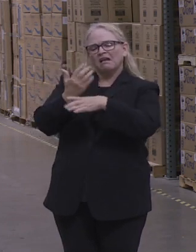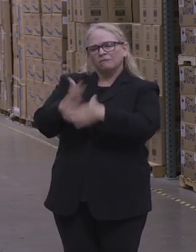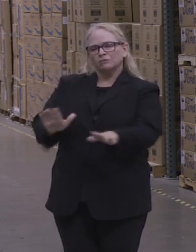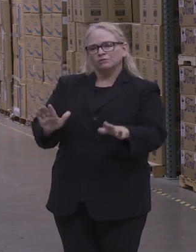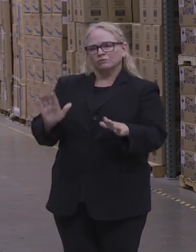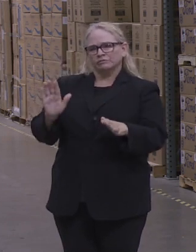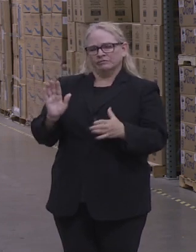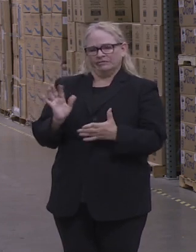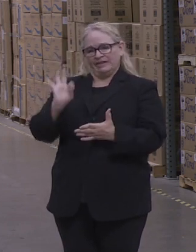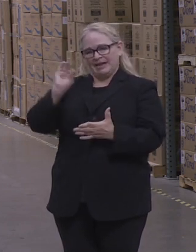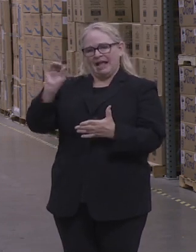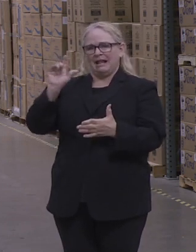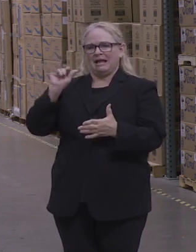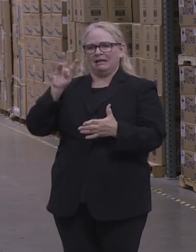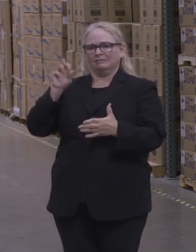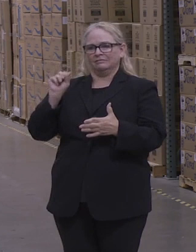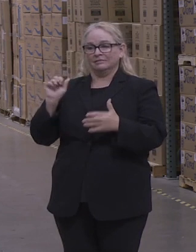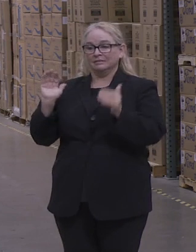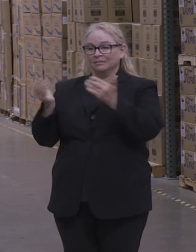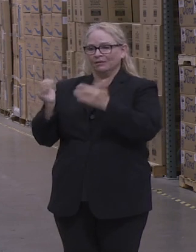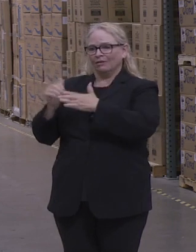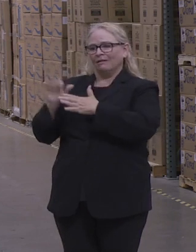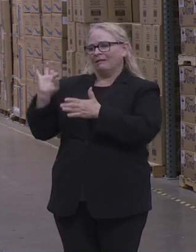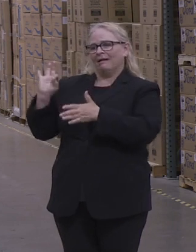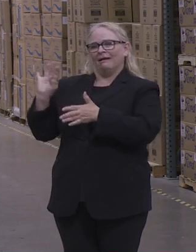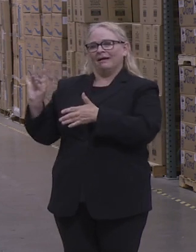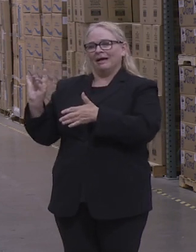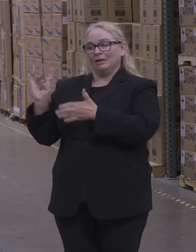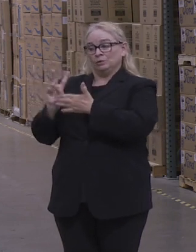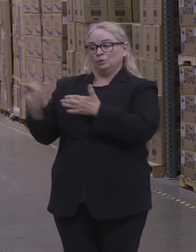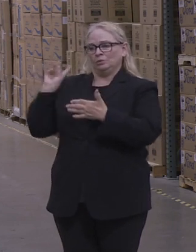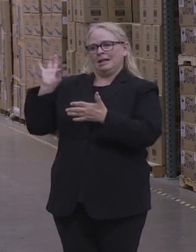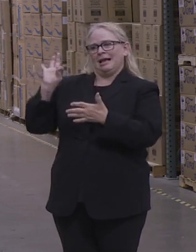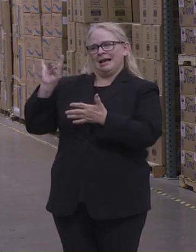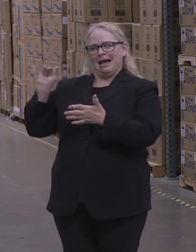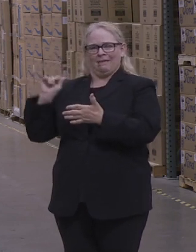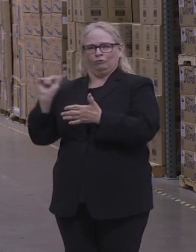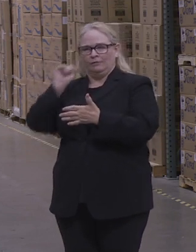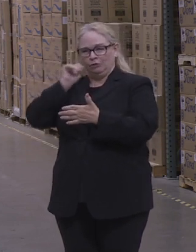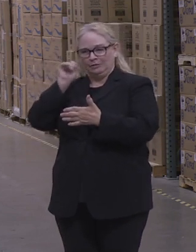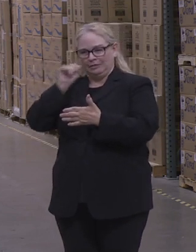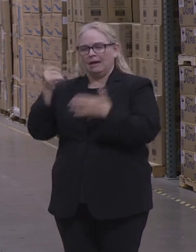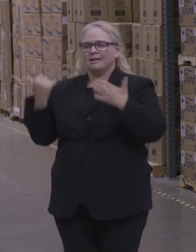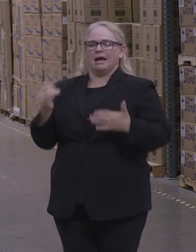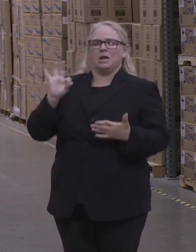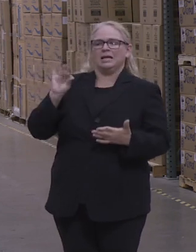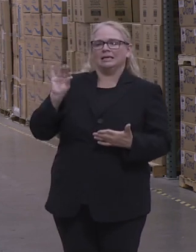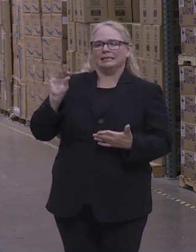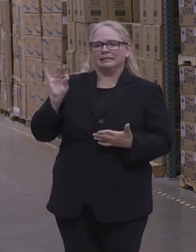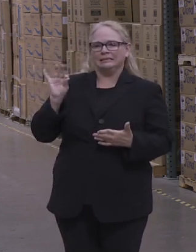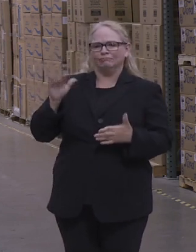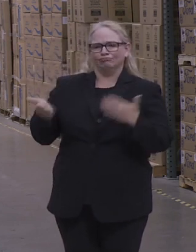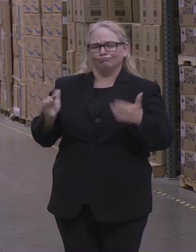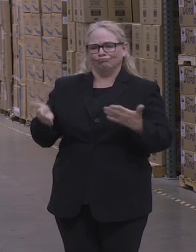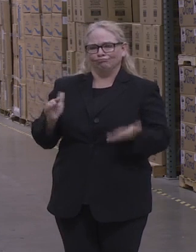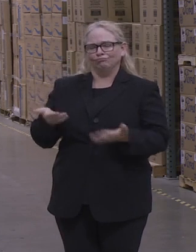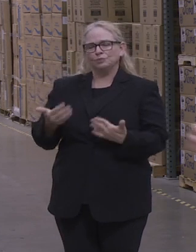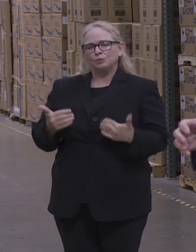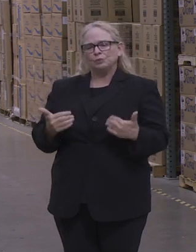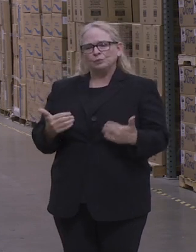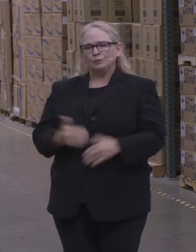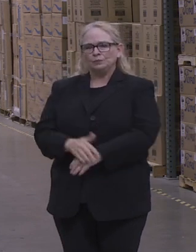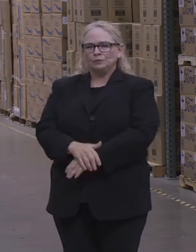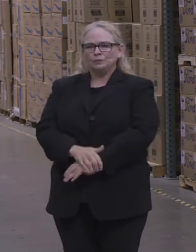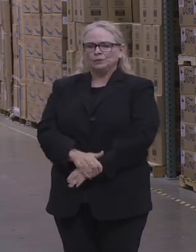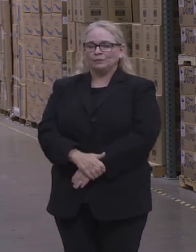98 lives in the previous 7 days, but nonetheless 90 lives lost. And so it's just another reminder, if I need to